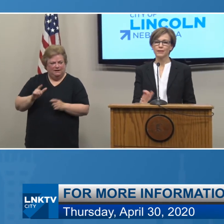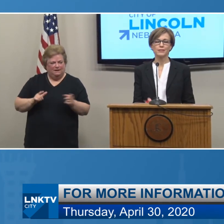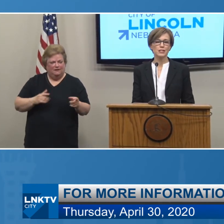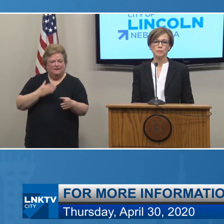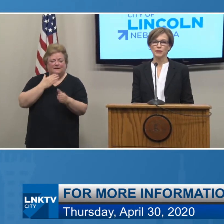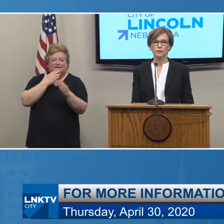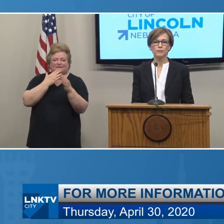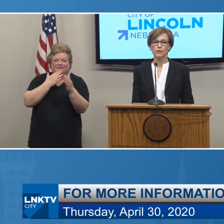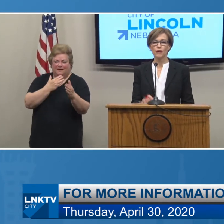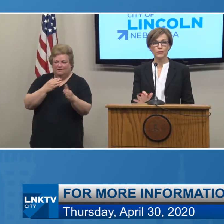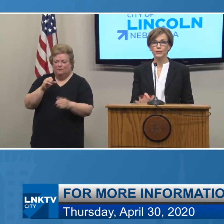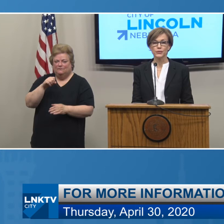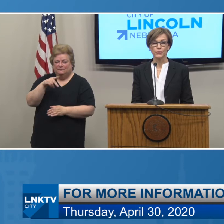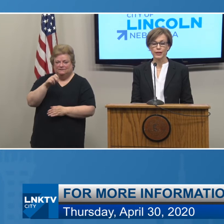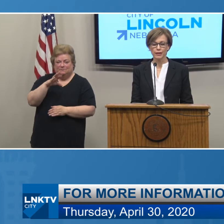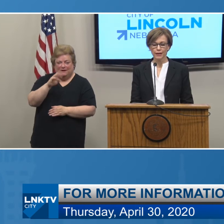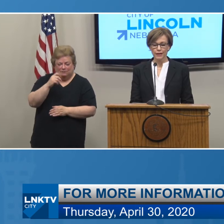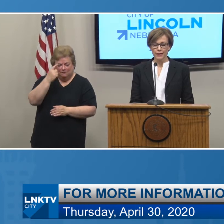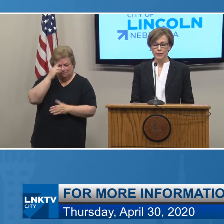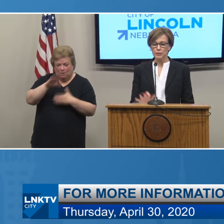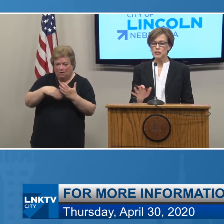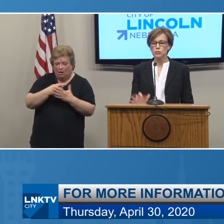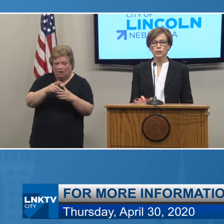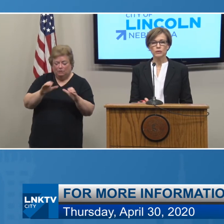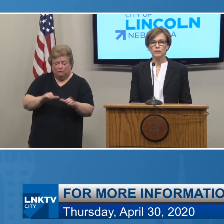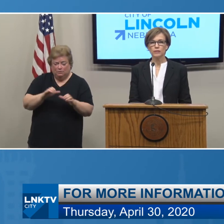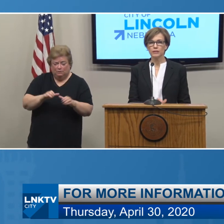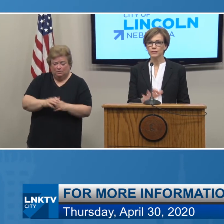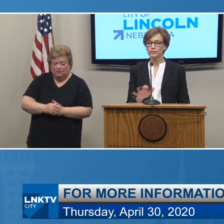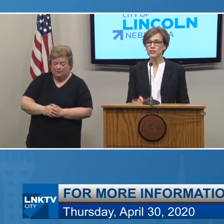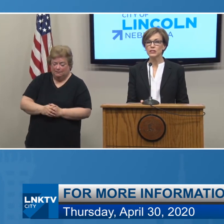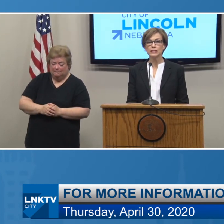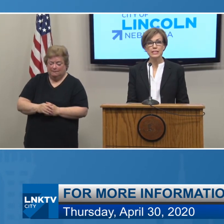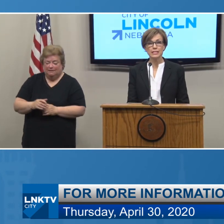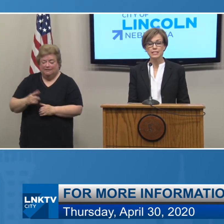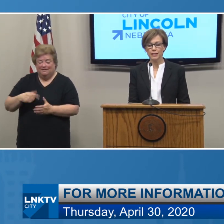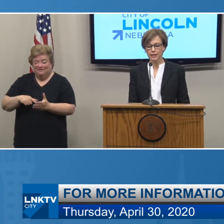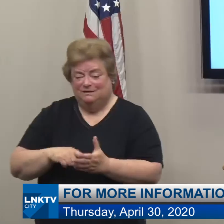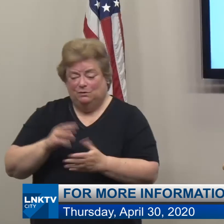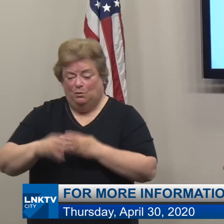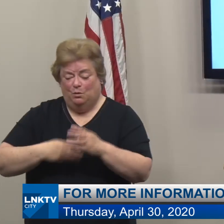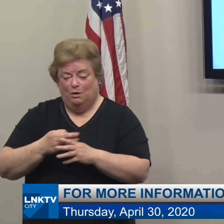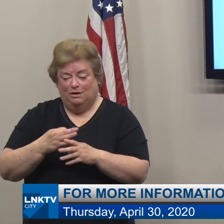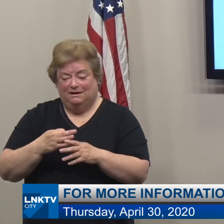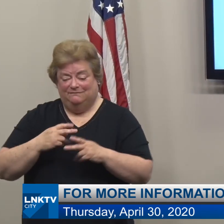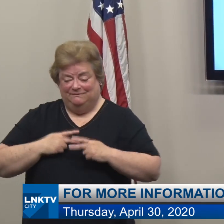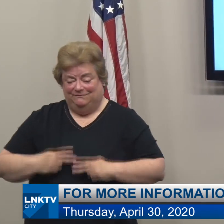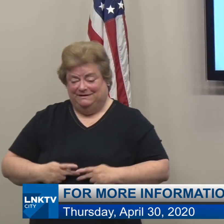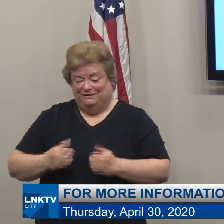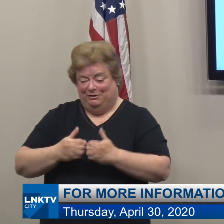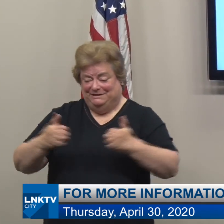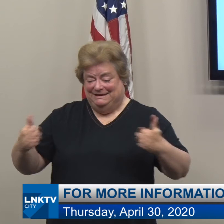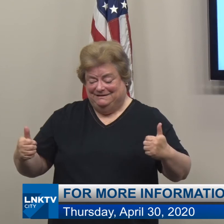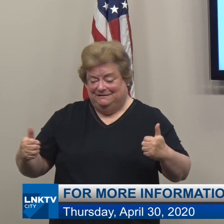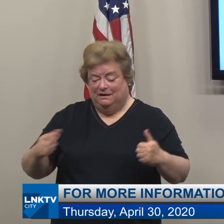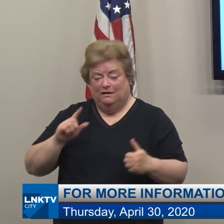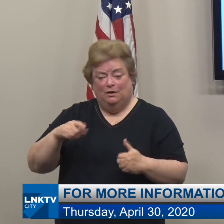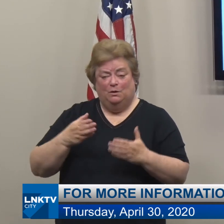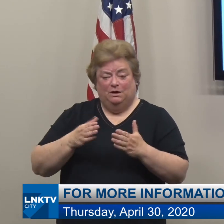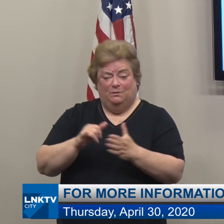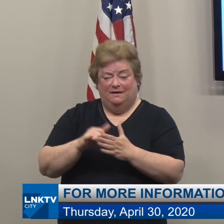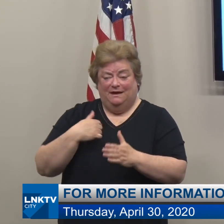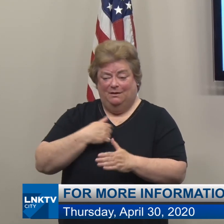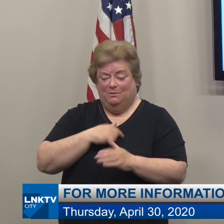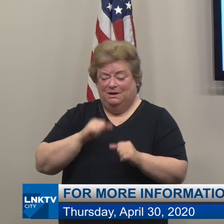Jeremiah, and thanks to Spectrum for all that you're doing. In this world of physical distancing, the best and often only way that we